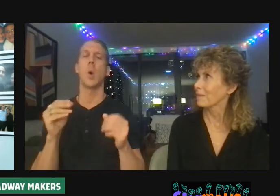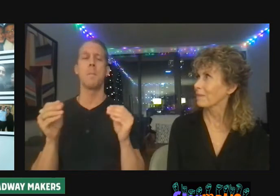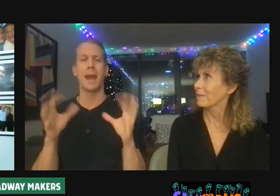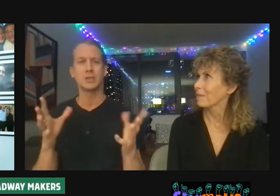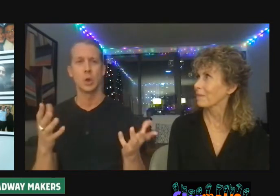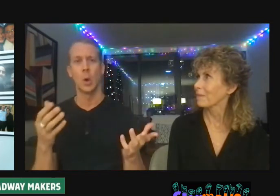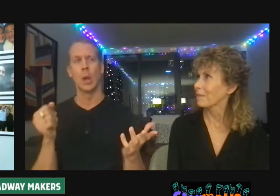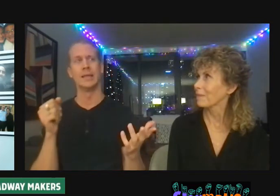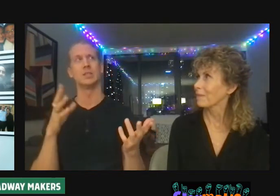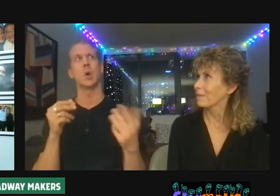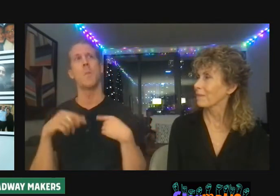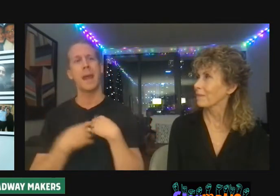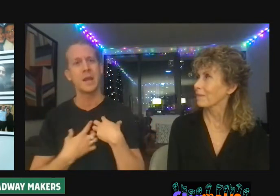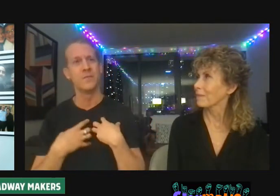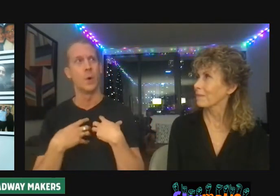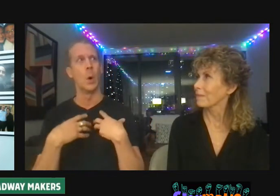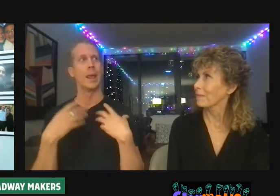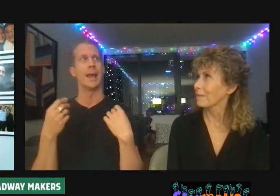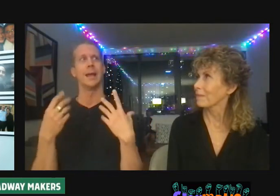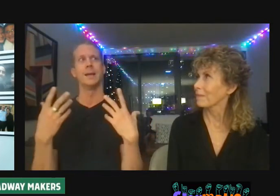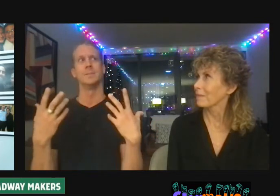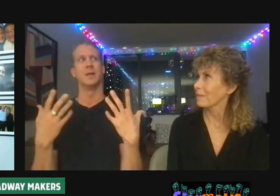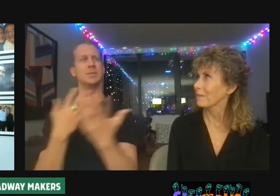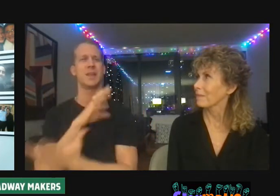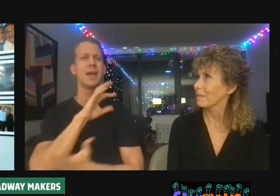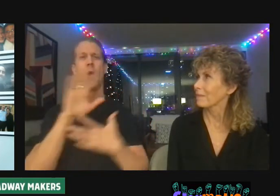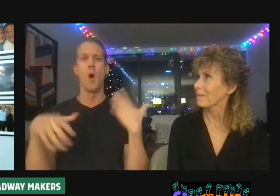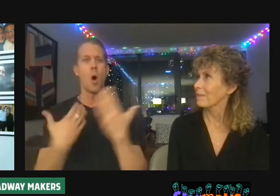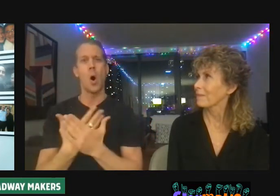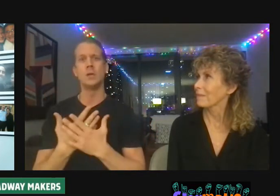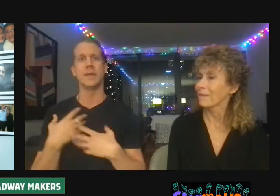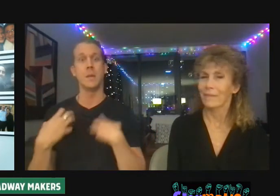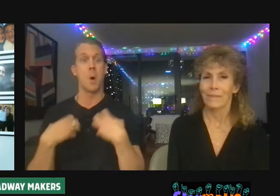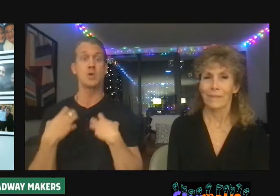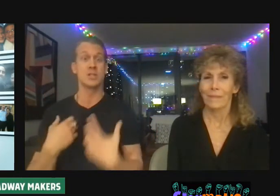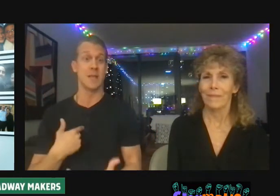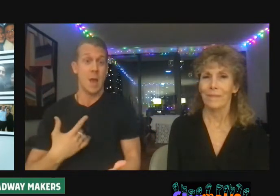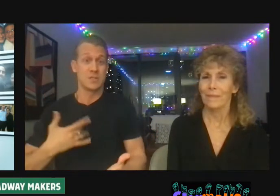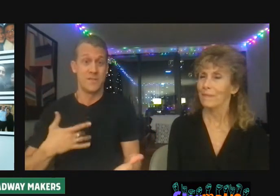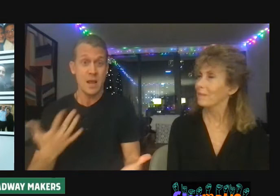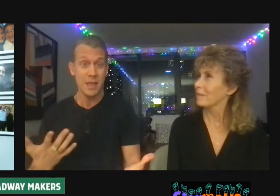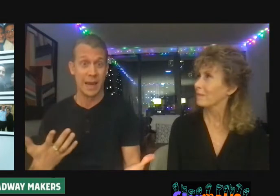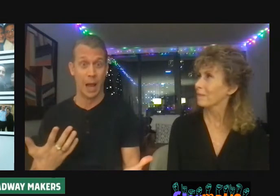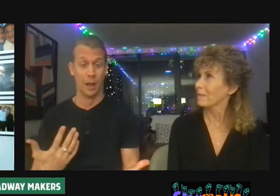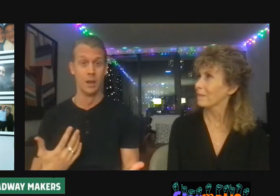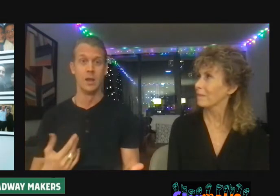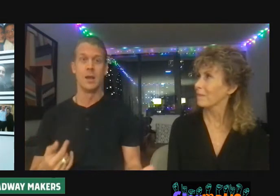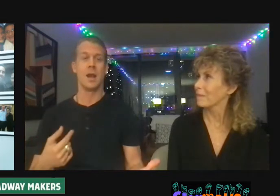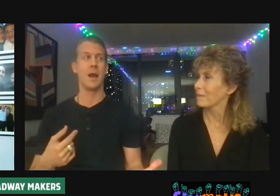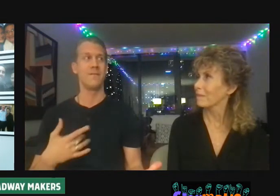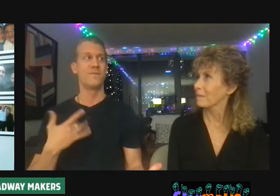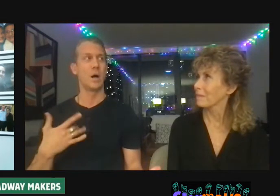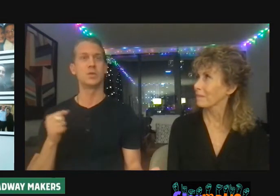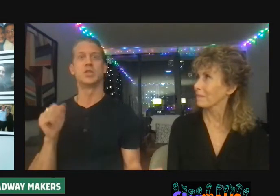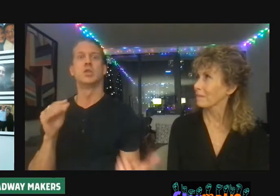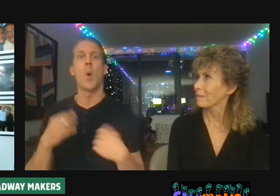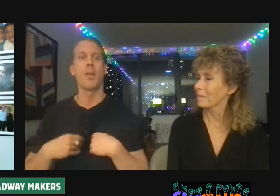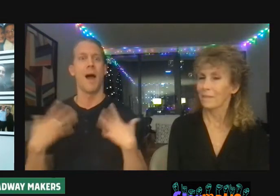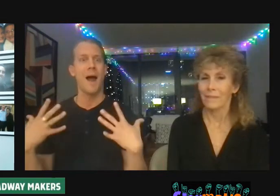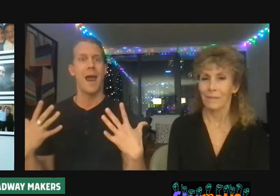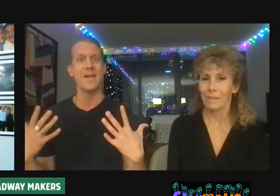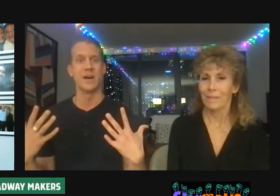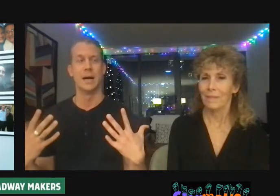it was so magical and so painful, and it was like all the emotion that I was feeling, and I felt